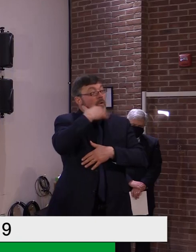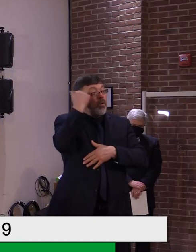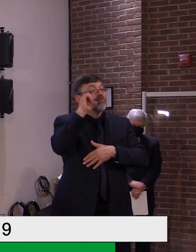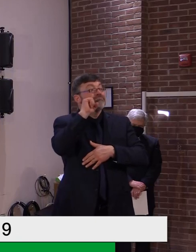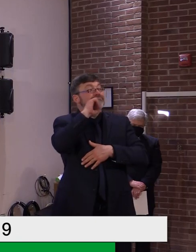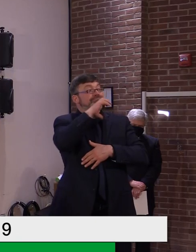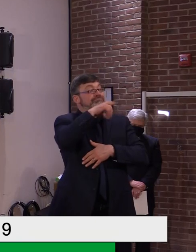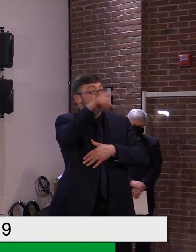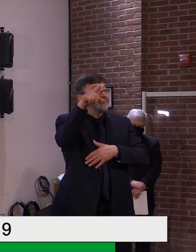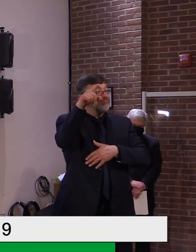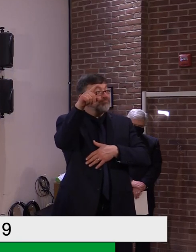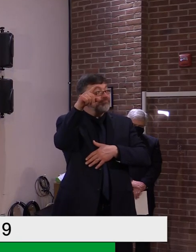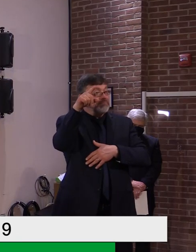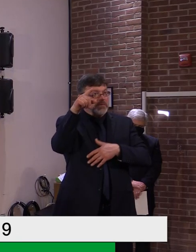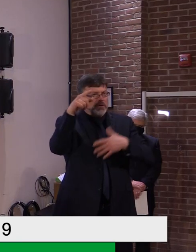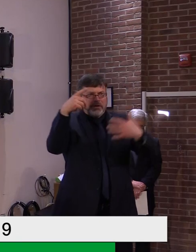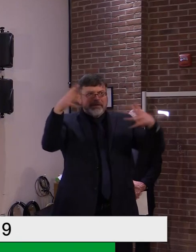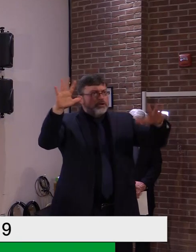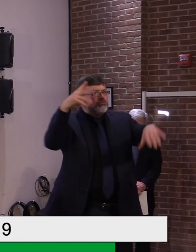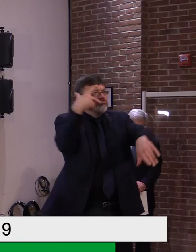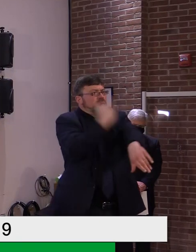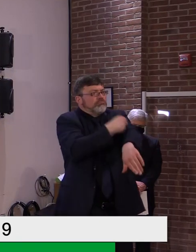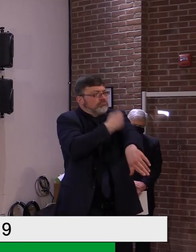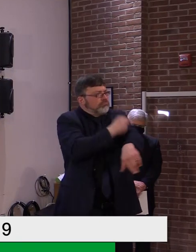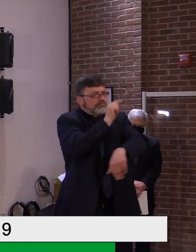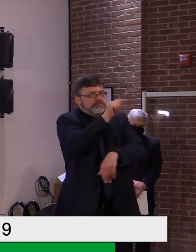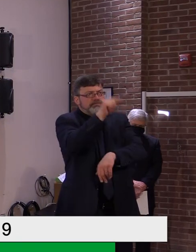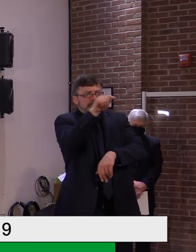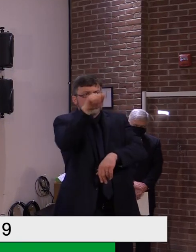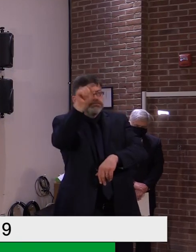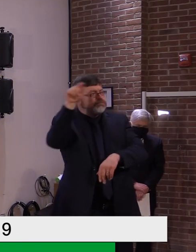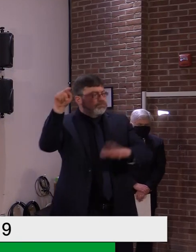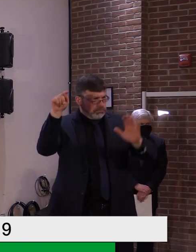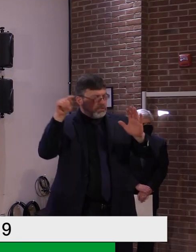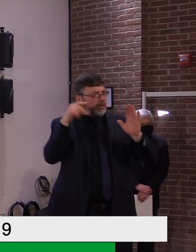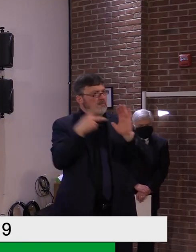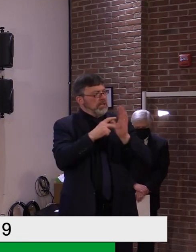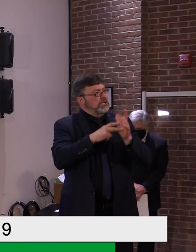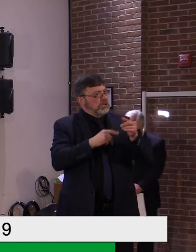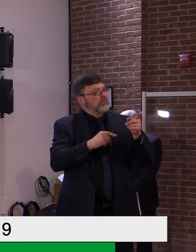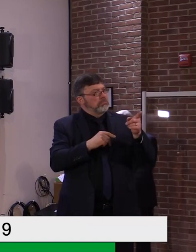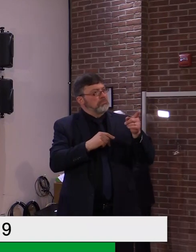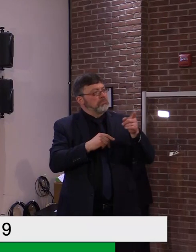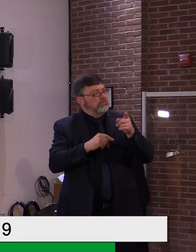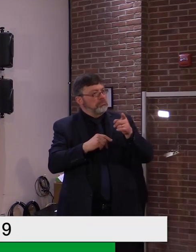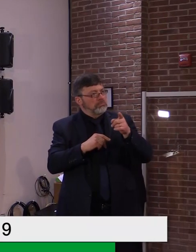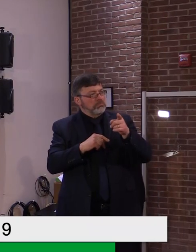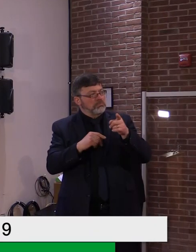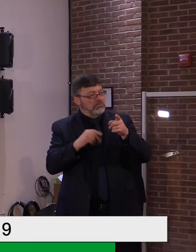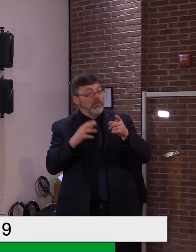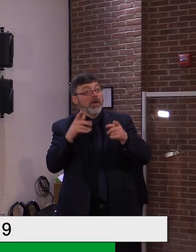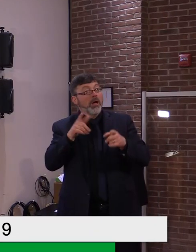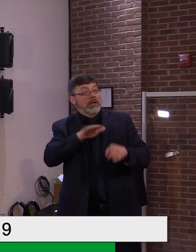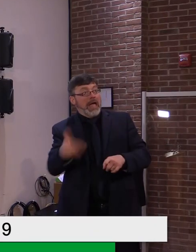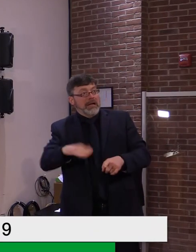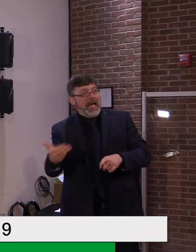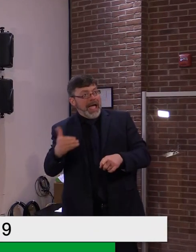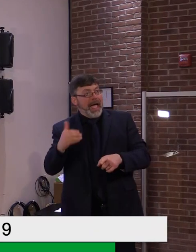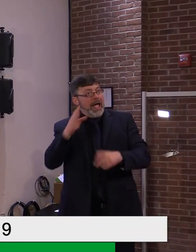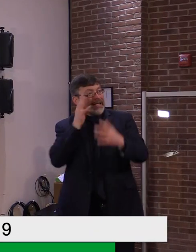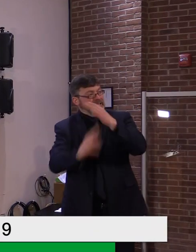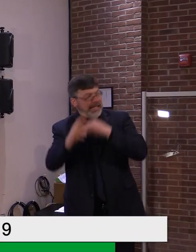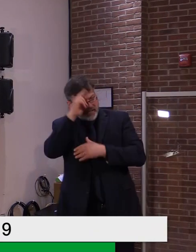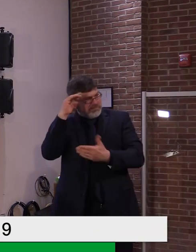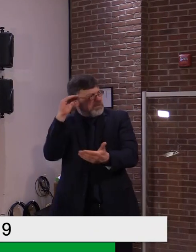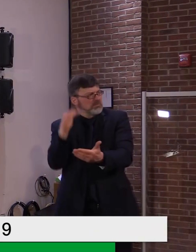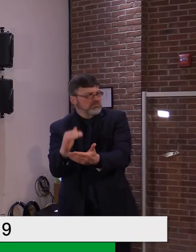seeing transmission in the restaurant from the guests that were seated, as I just described. And so